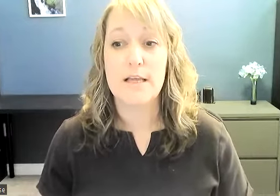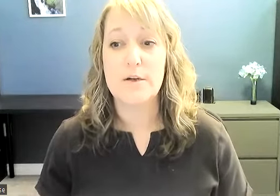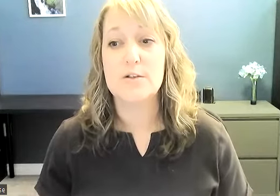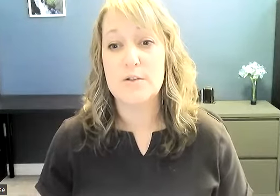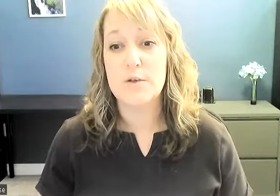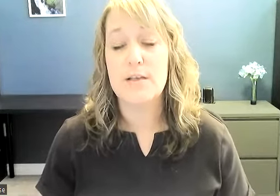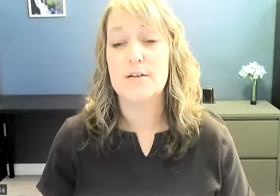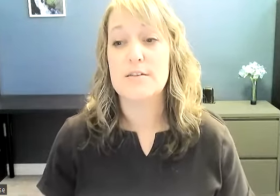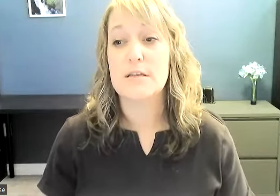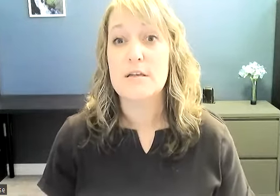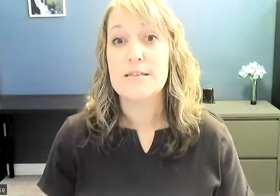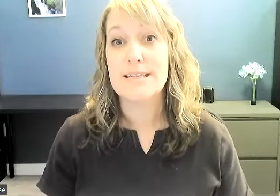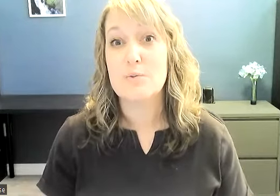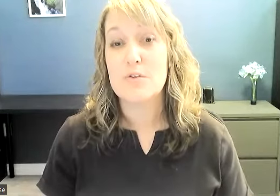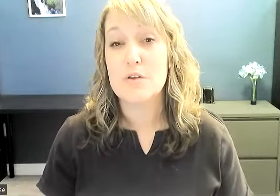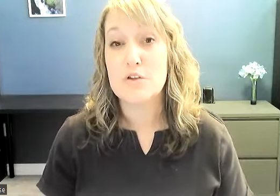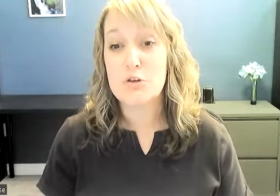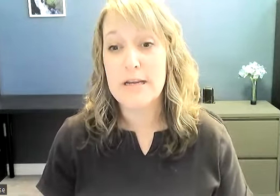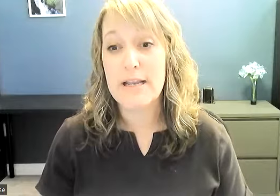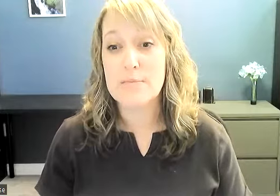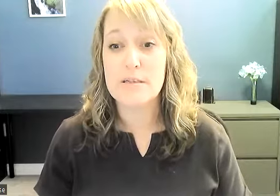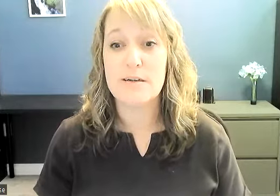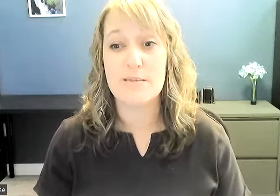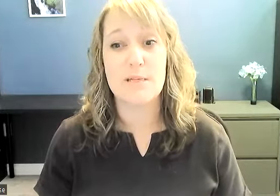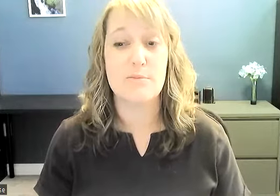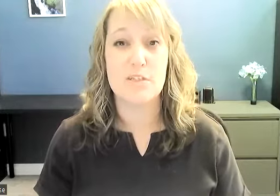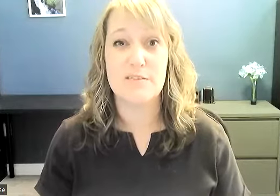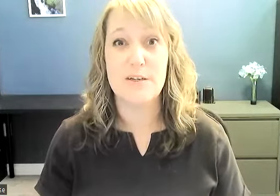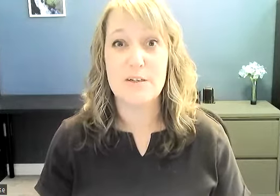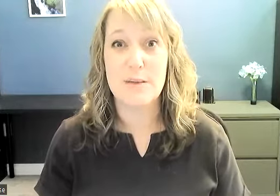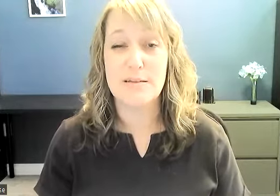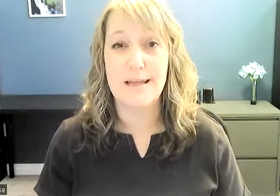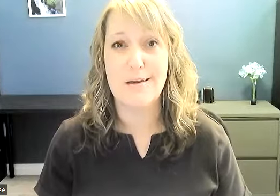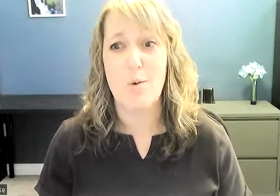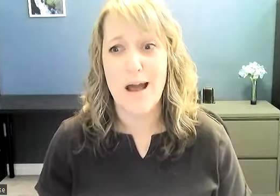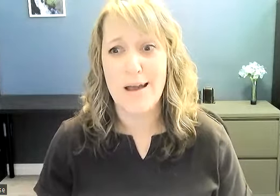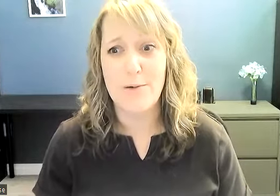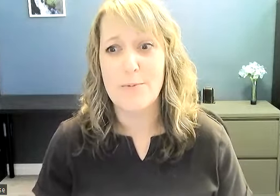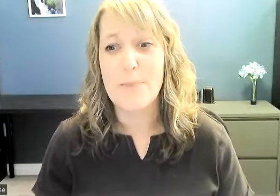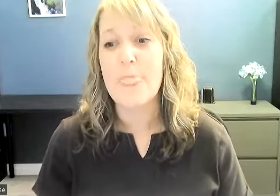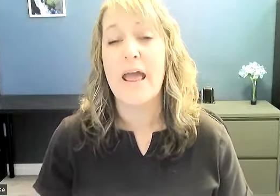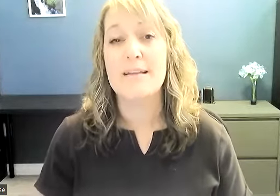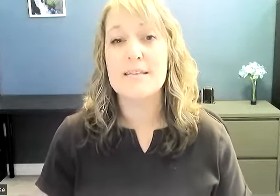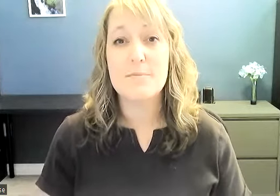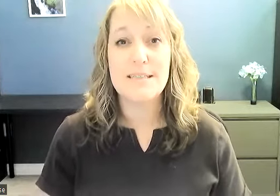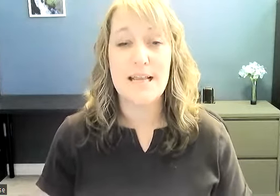letters or 2 letters. States with short names are sometimes just fingerspelled, like Ohio. And some states